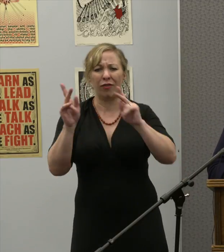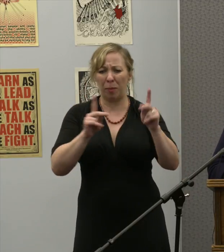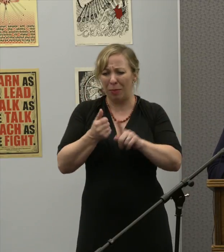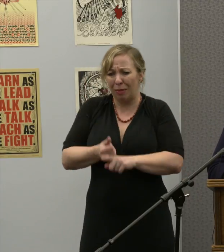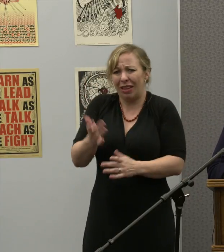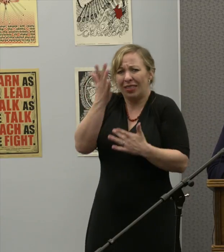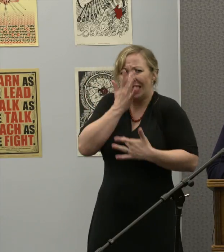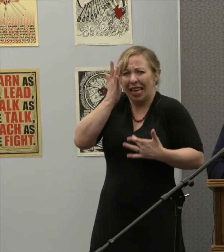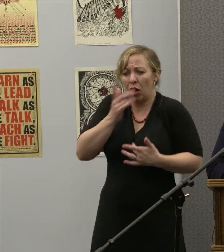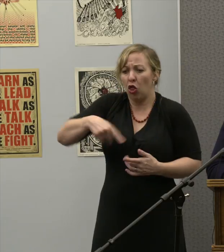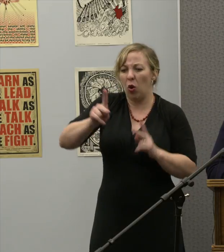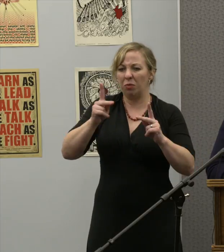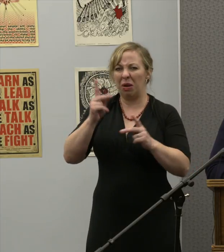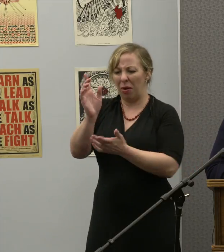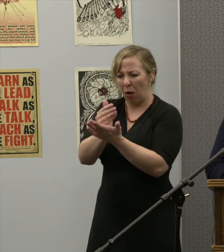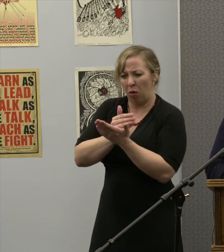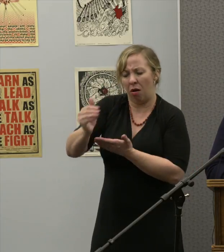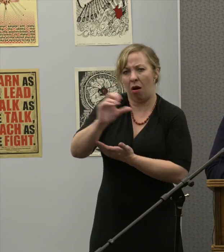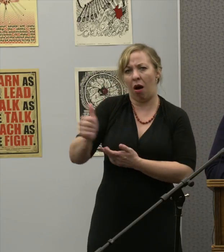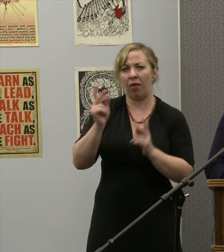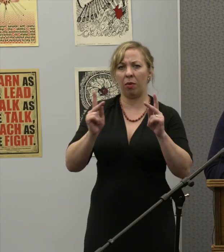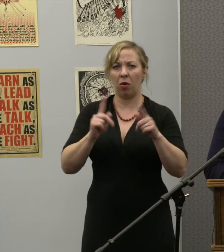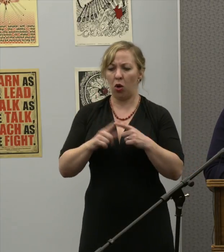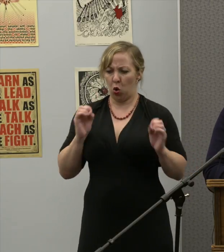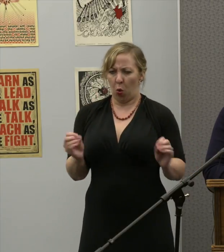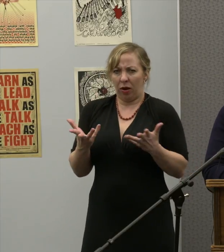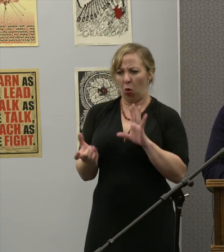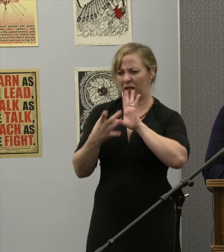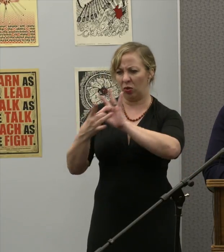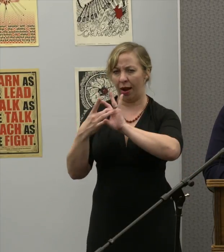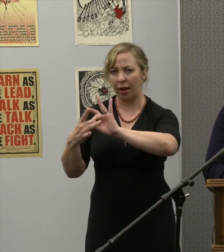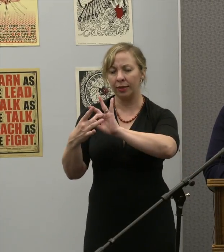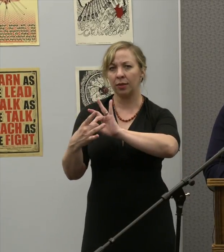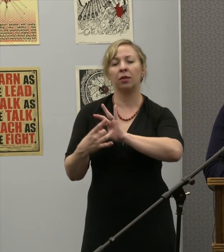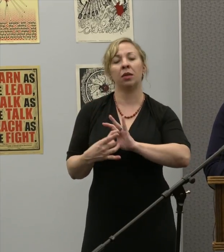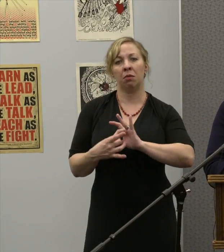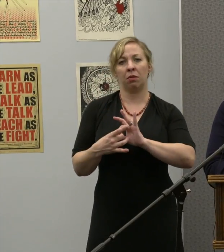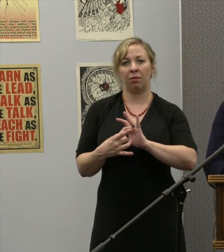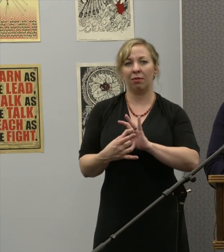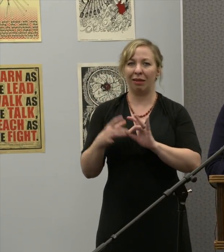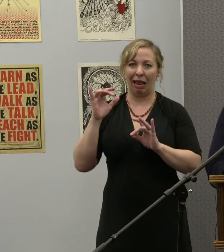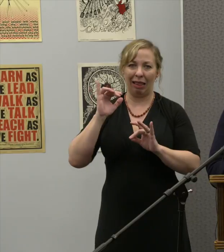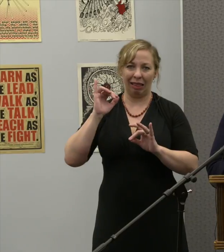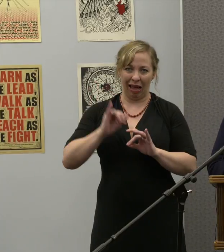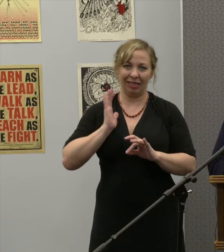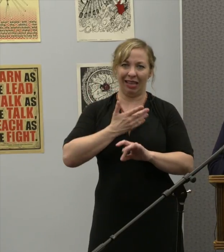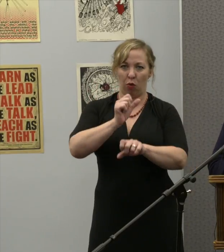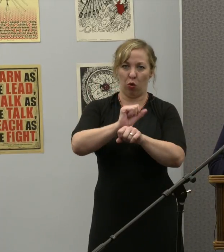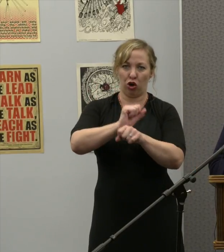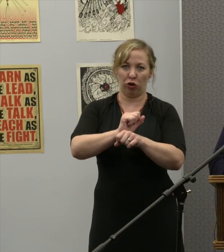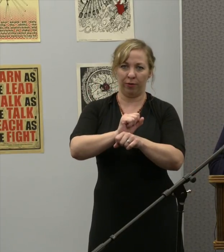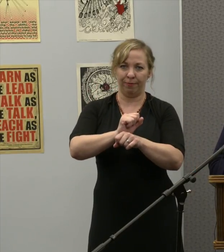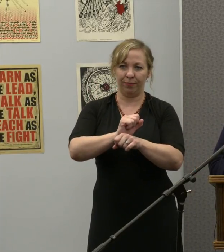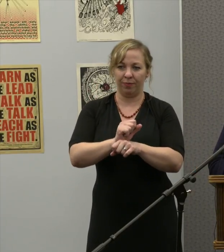the people that no one else wanted to deal with, that no one else wanted to connect with. And that's what we do in Put People First PA.